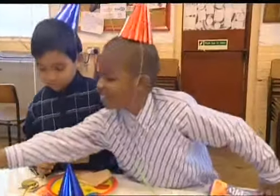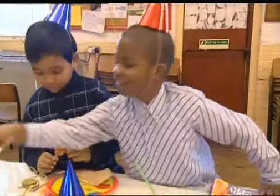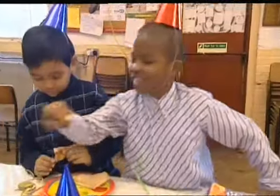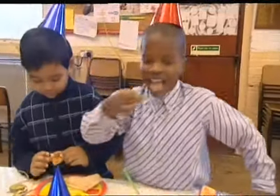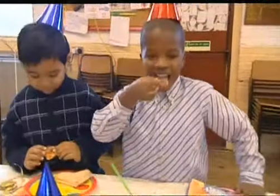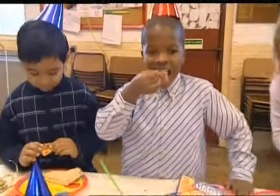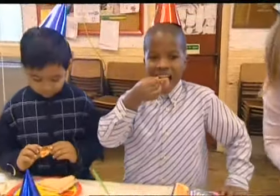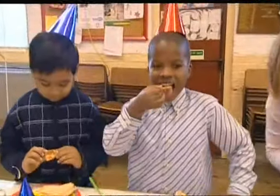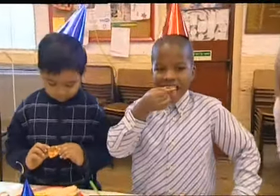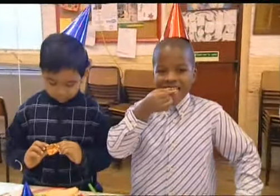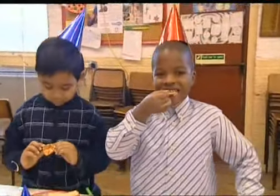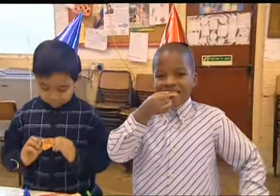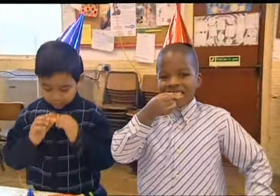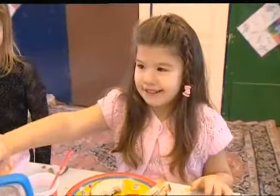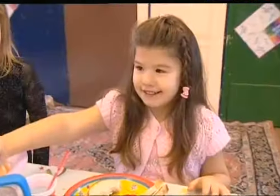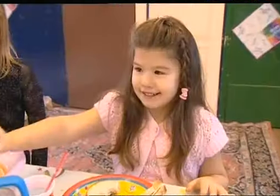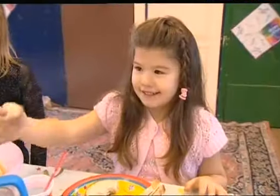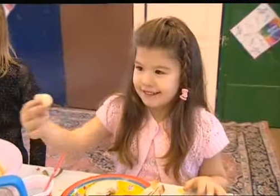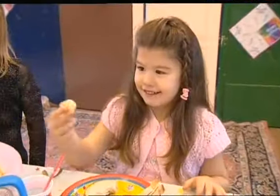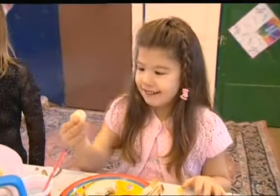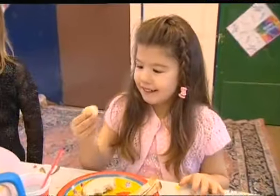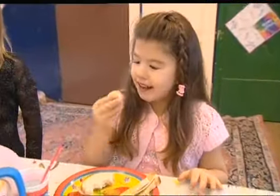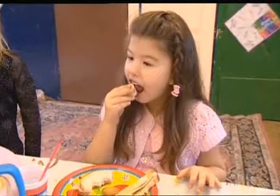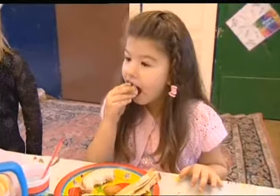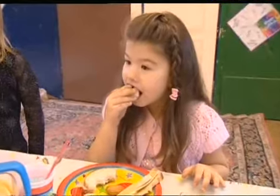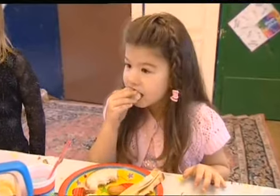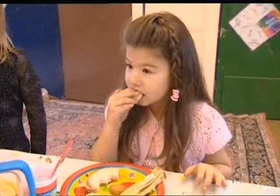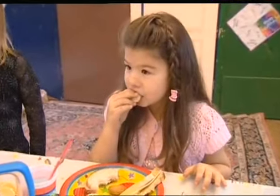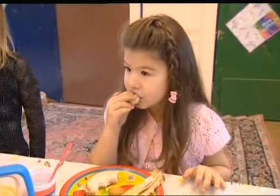Jay and Khaled are tucking in. Ah, Lily's got a banana.